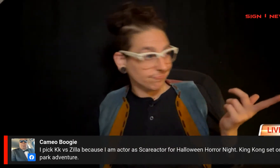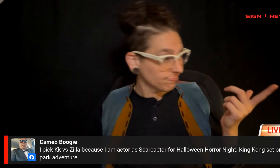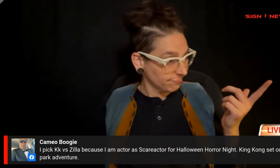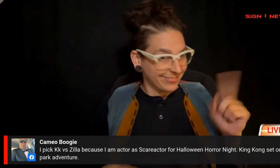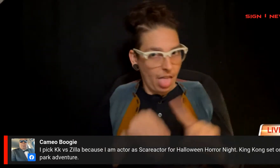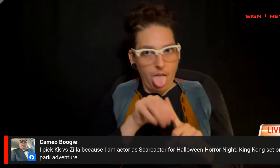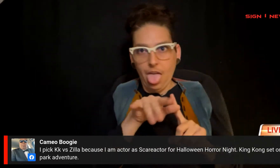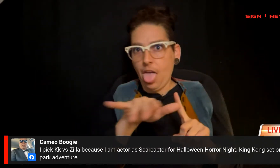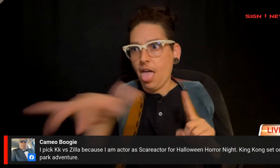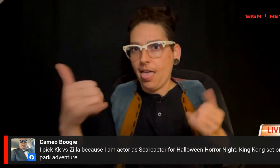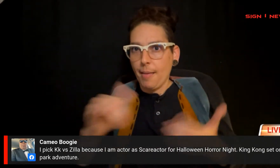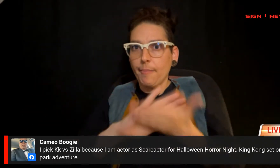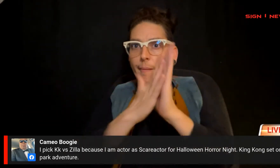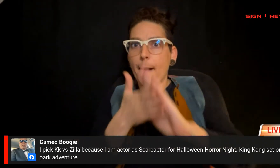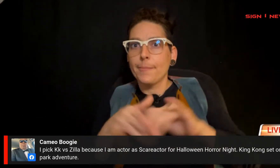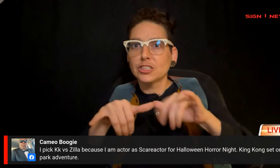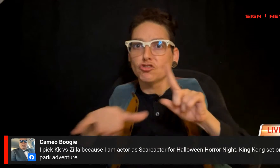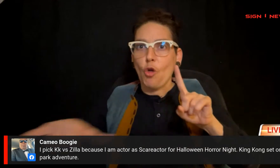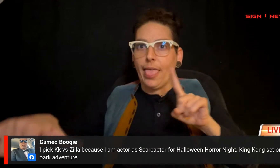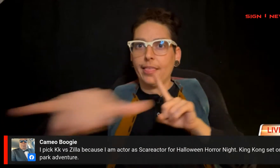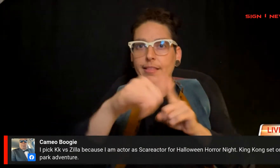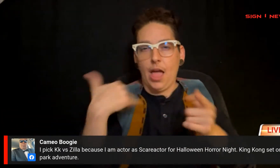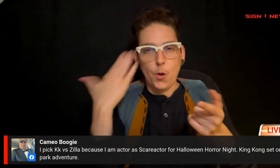Basically, A Quiet Place kinda started it.